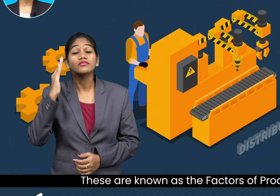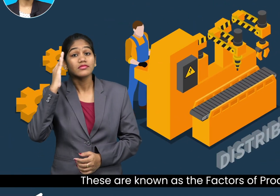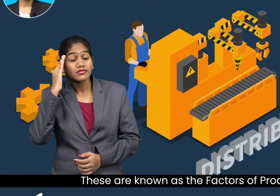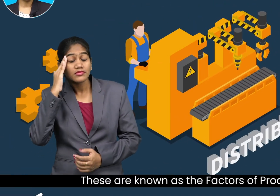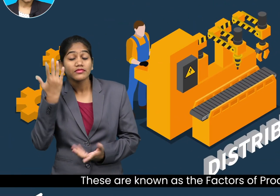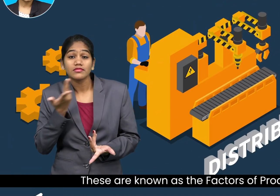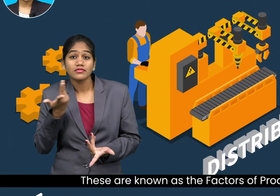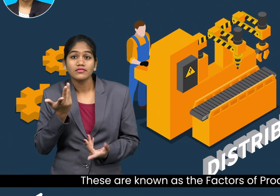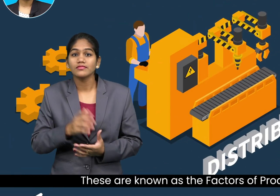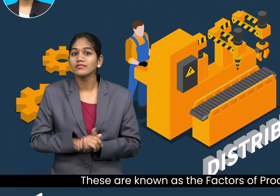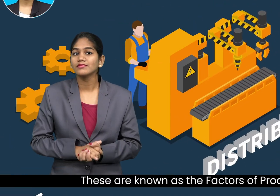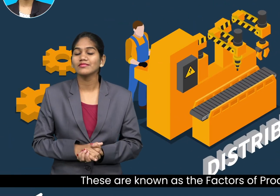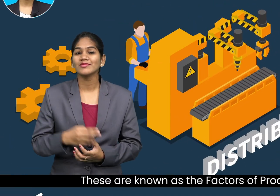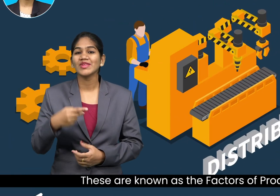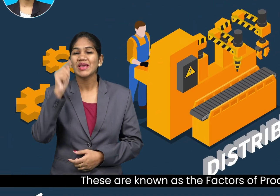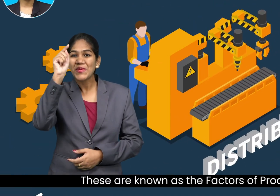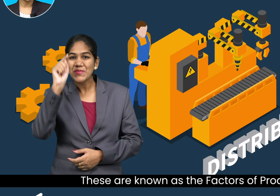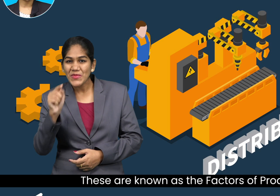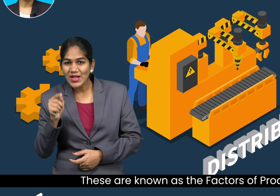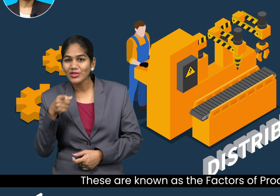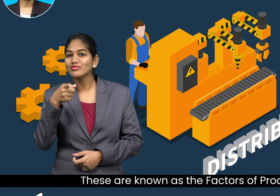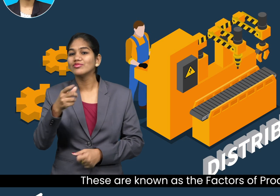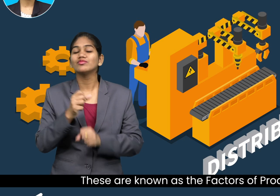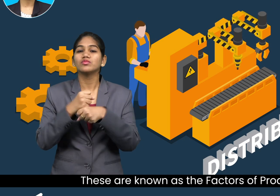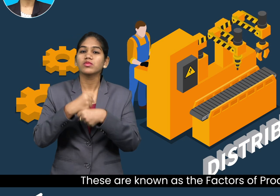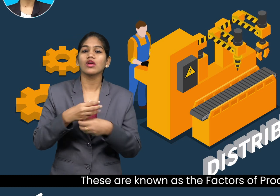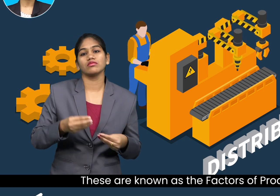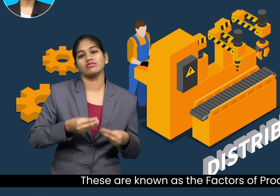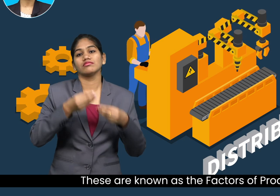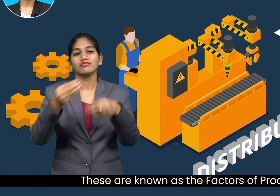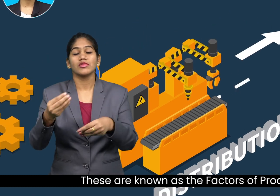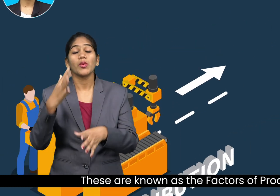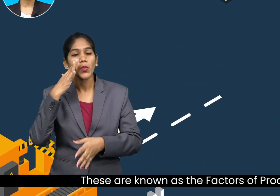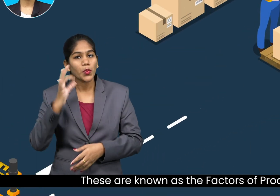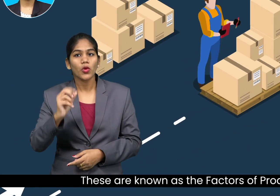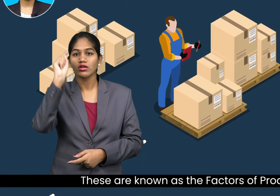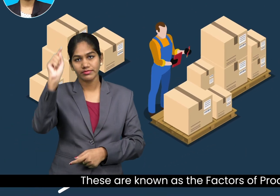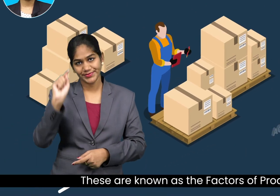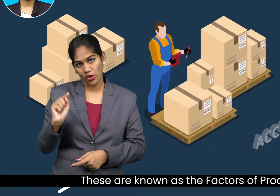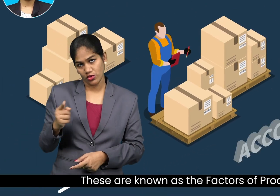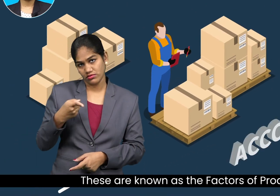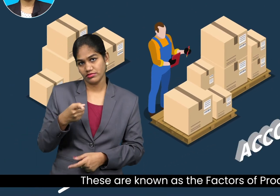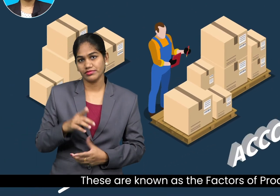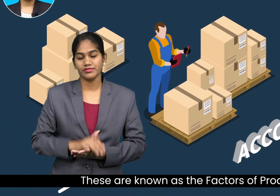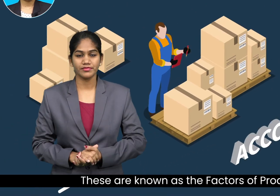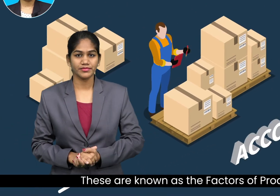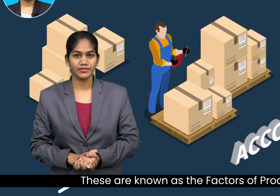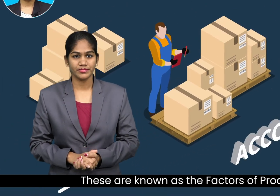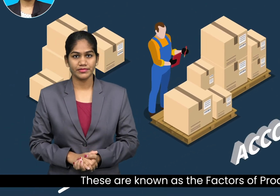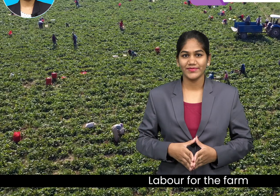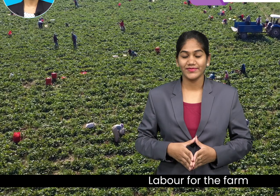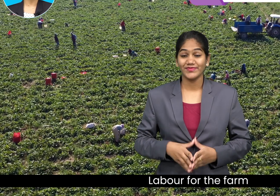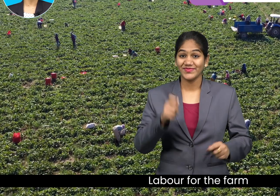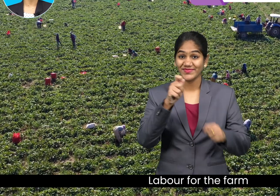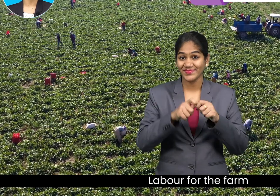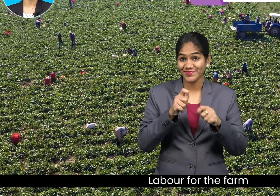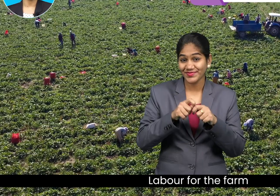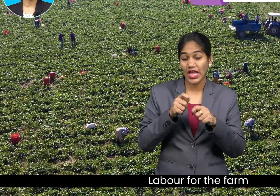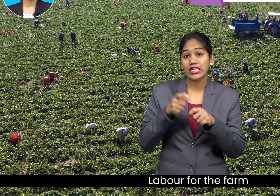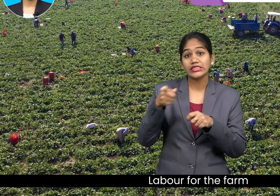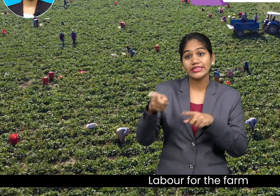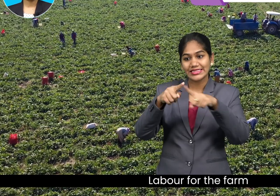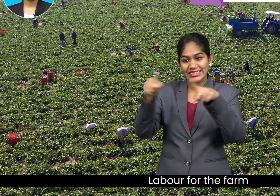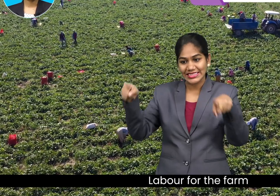These are known as the factors of production. Labor for the